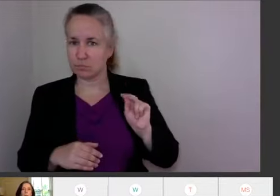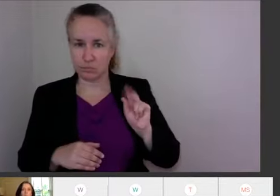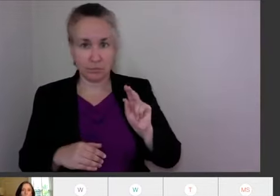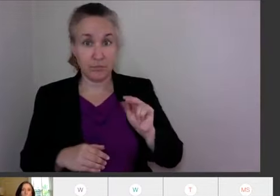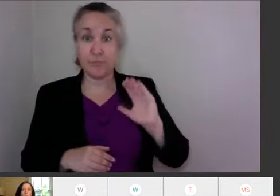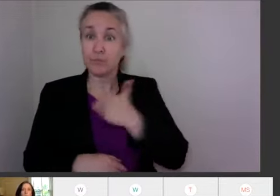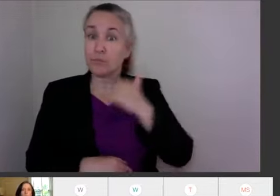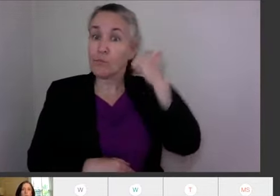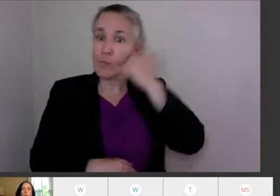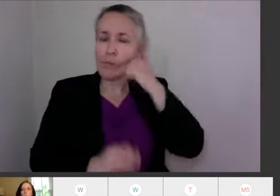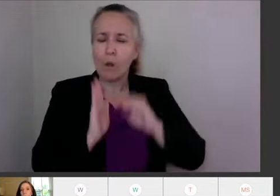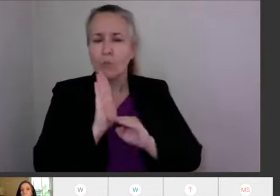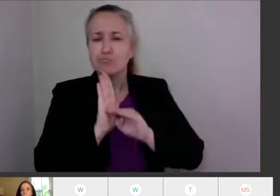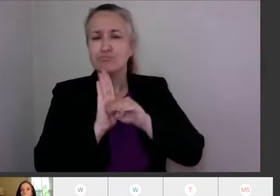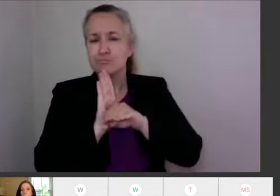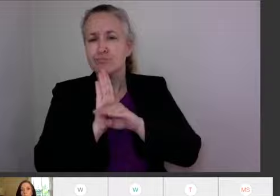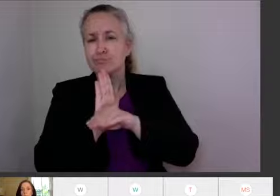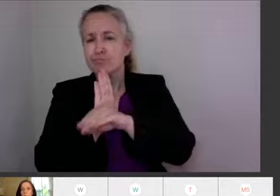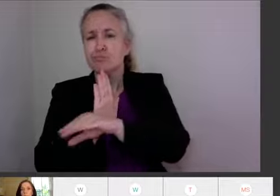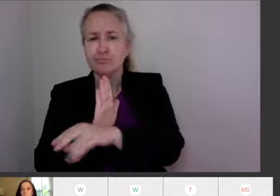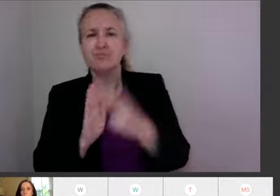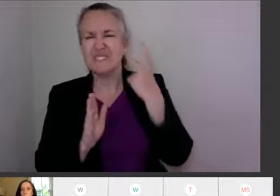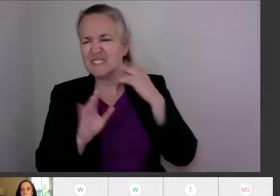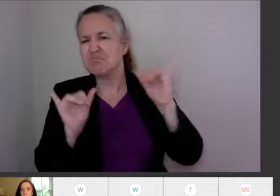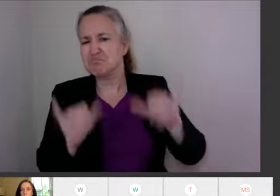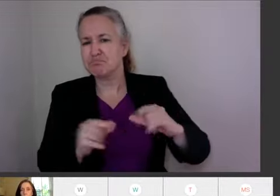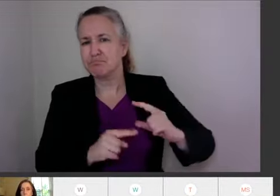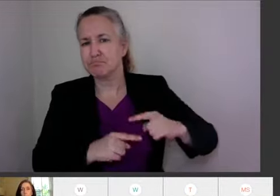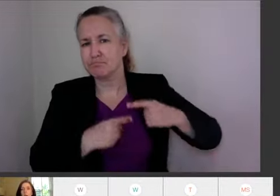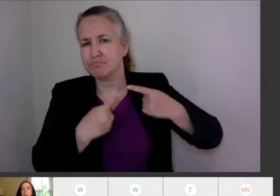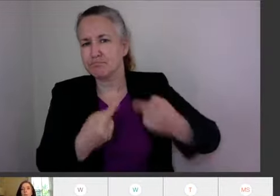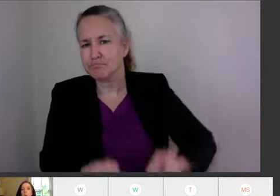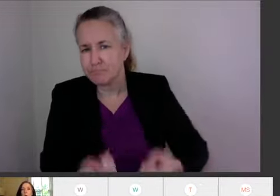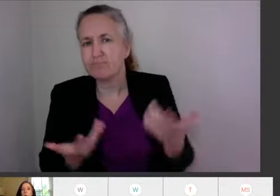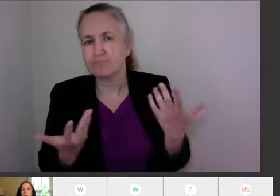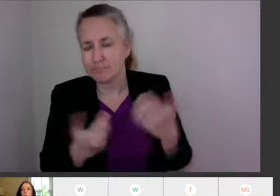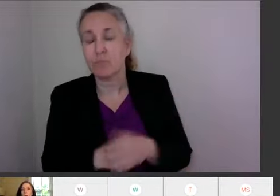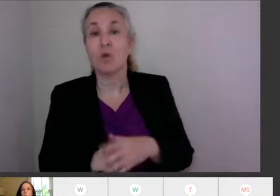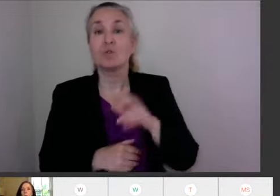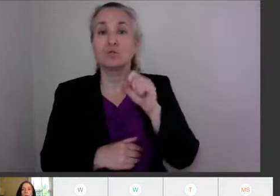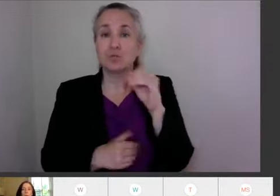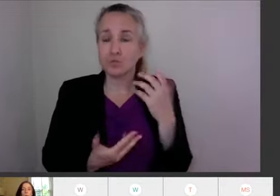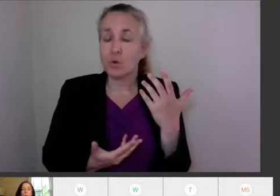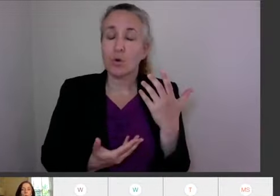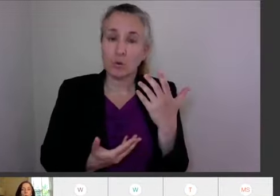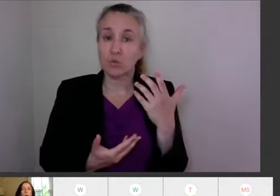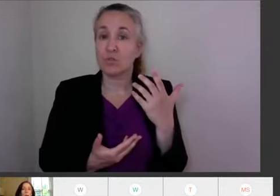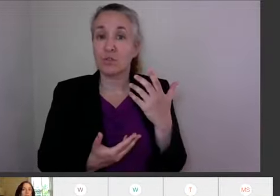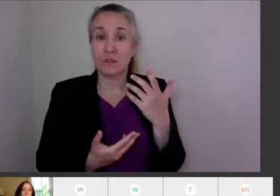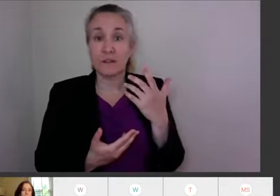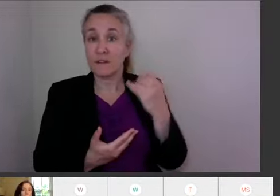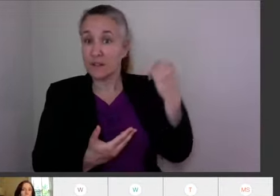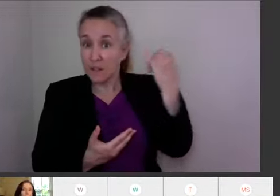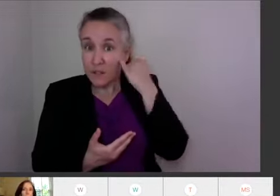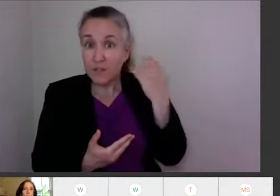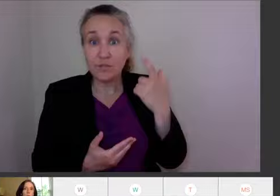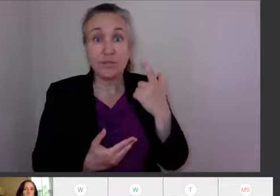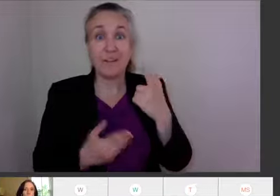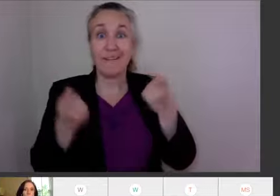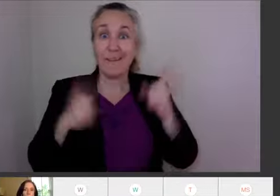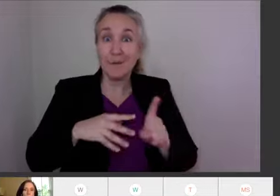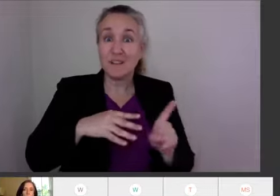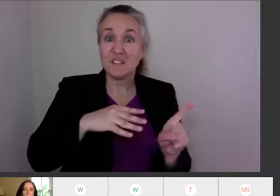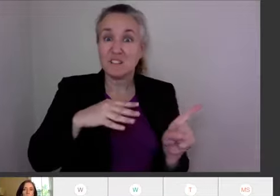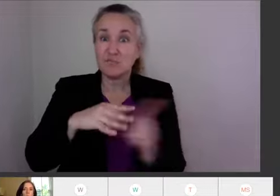day-to-day fluctuation, which we've seen throughout this entire pandemic. So if there were any cases that